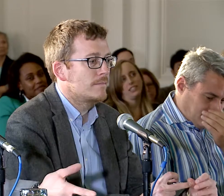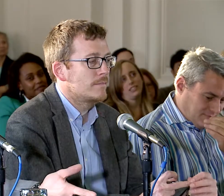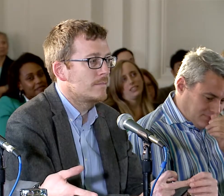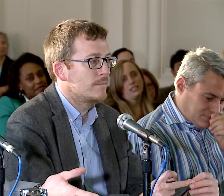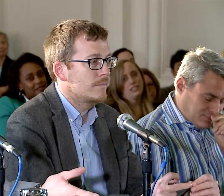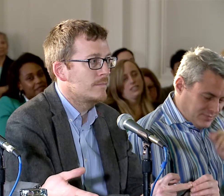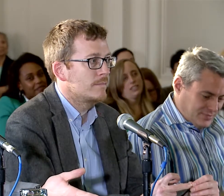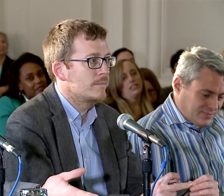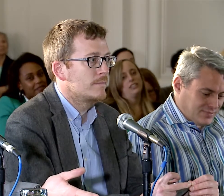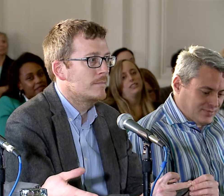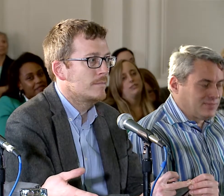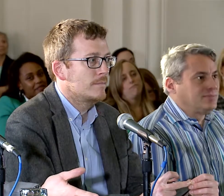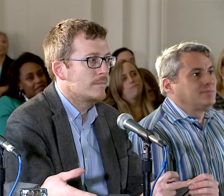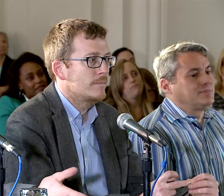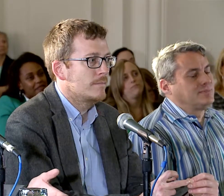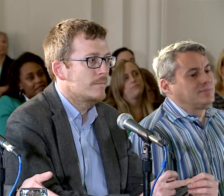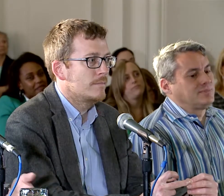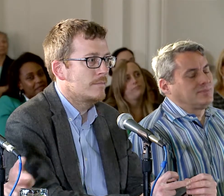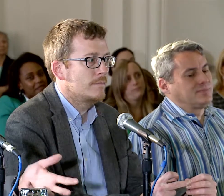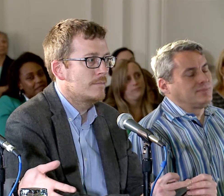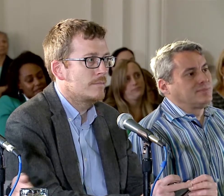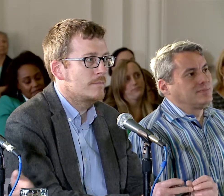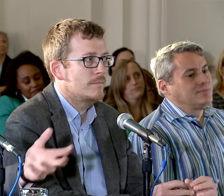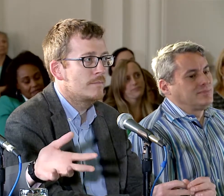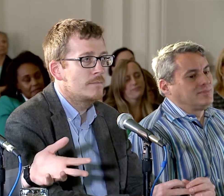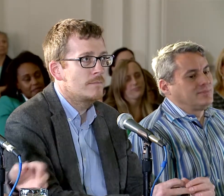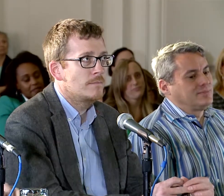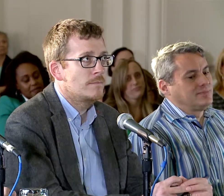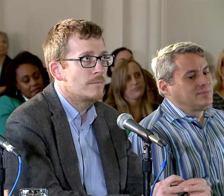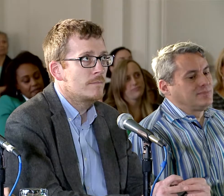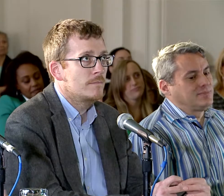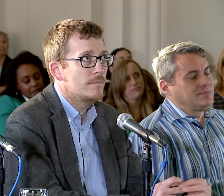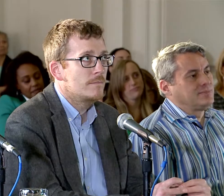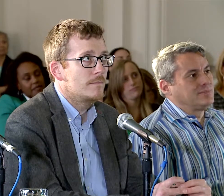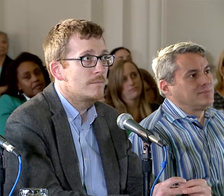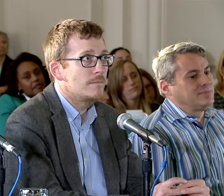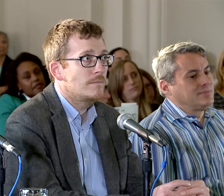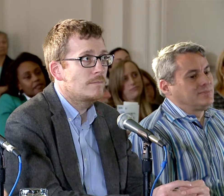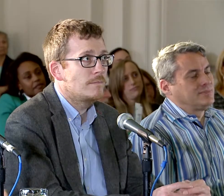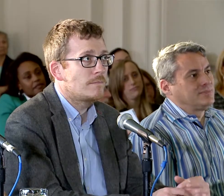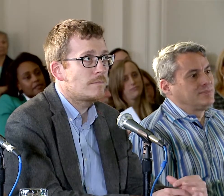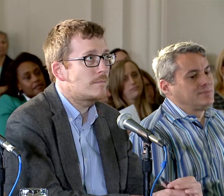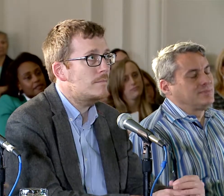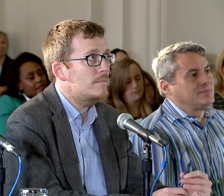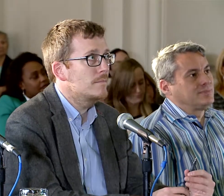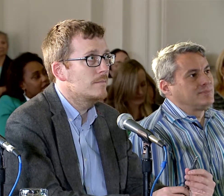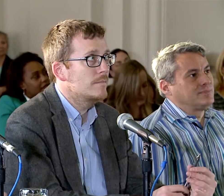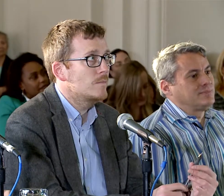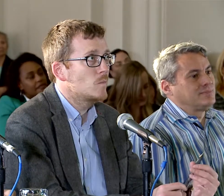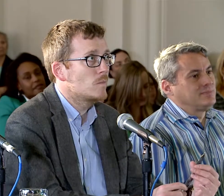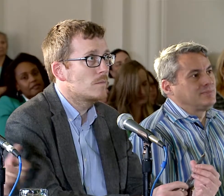larvae to a fishery? Yeah. Presumably, or to an organic food company that can then process